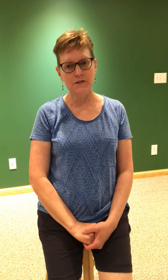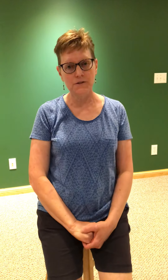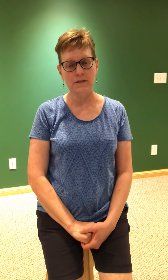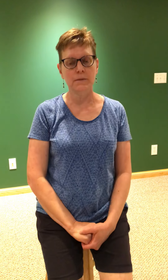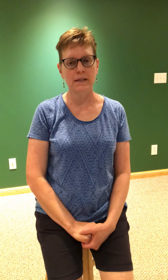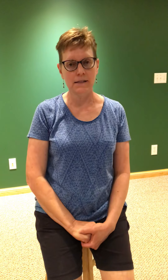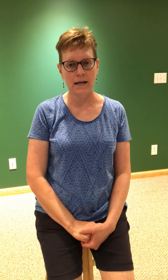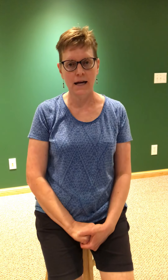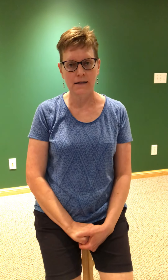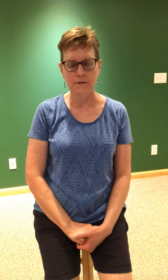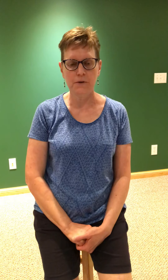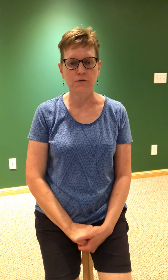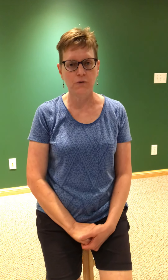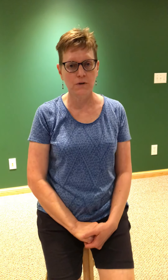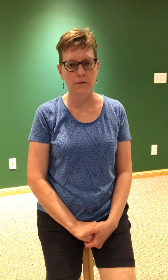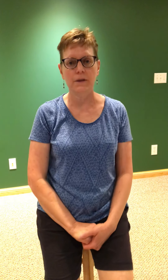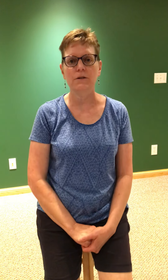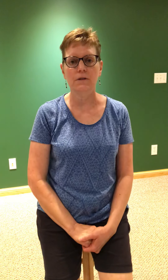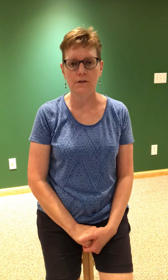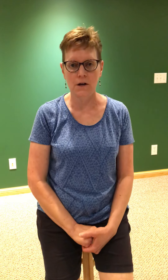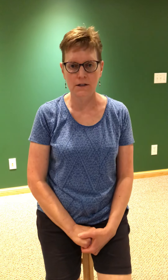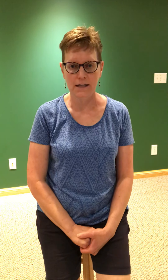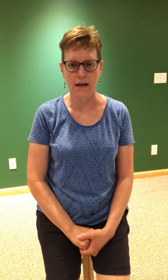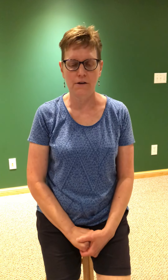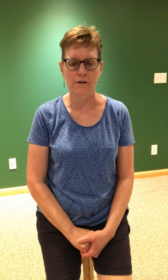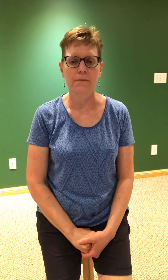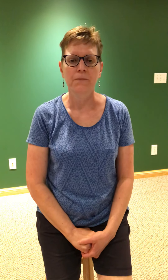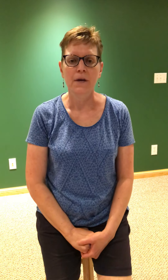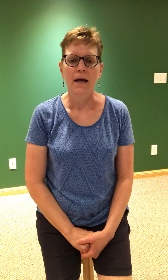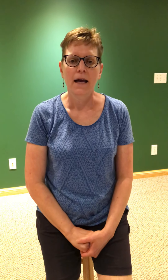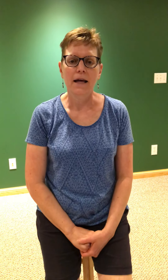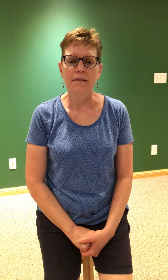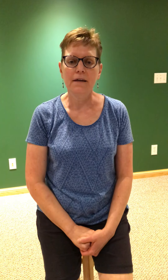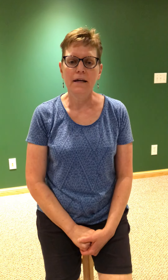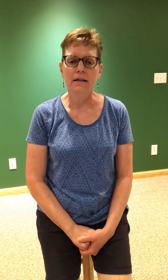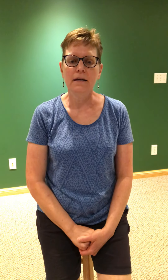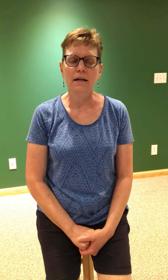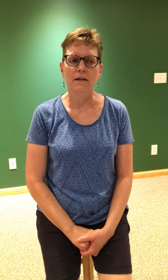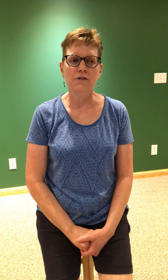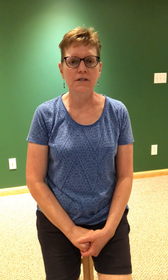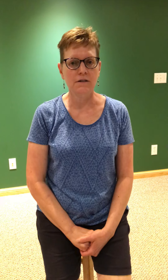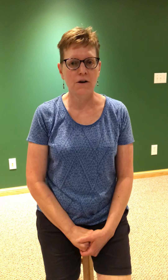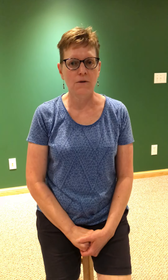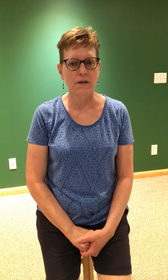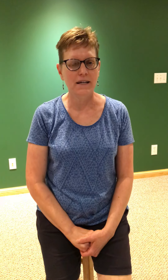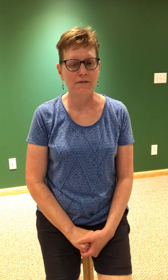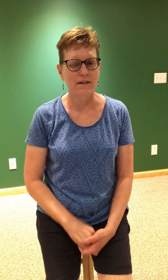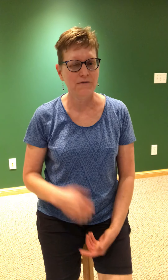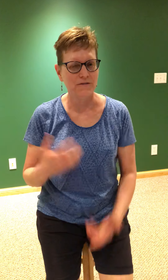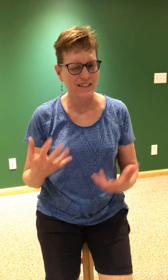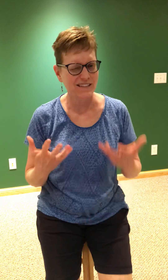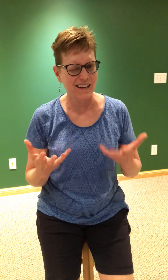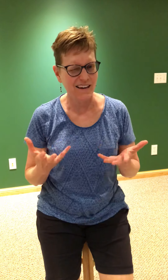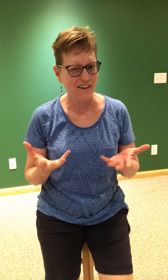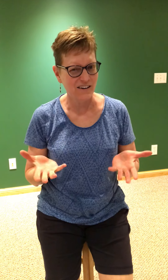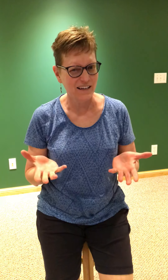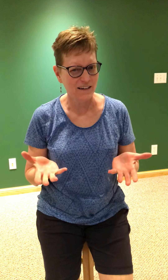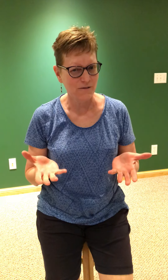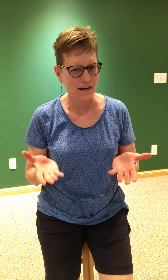you some of the signs before we do the song together. And then just know that even if it's kind of hard to get it right